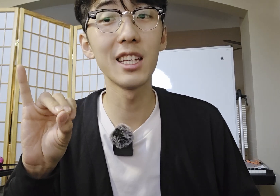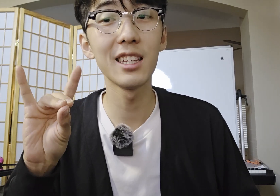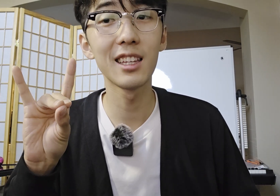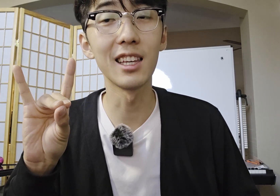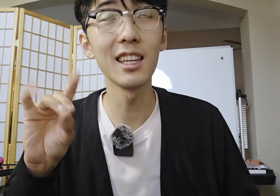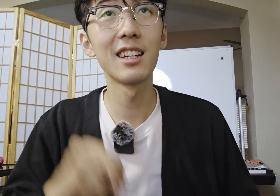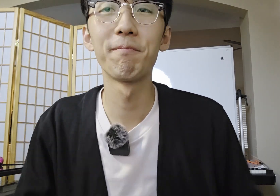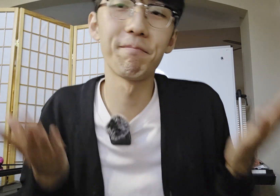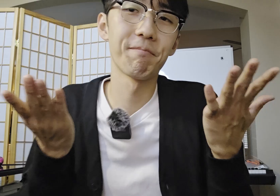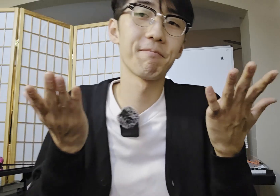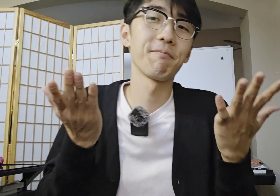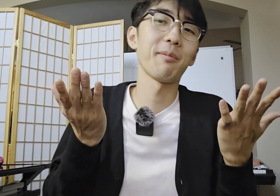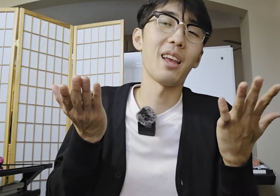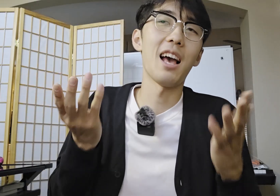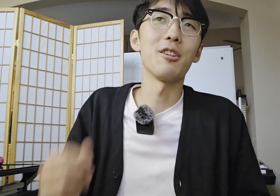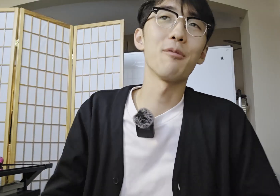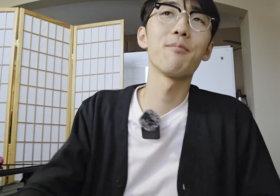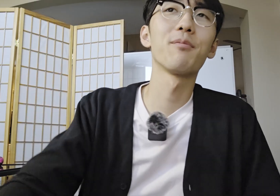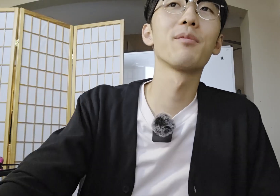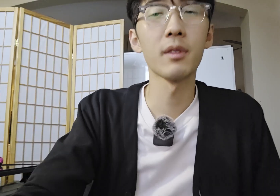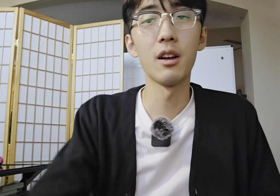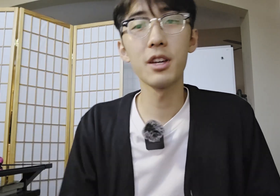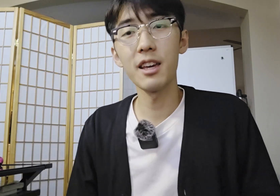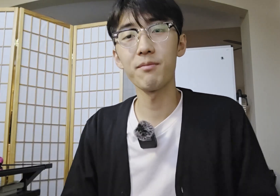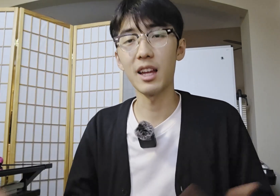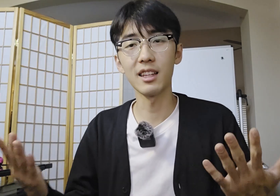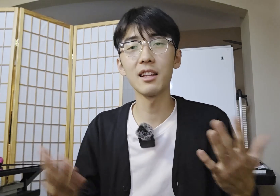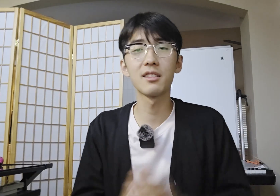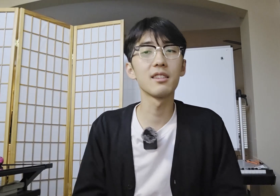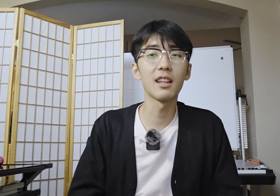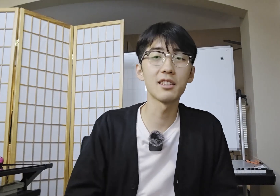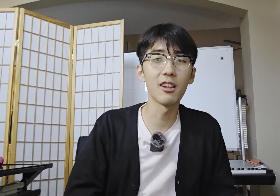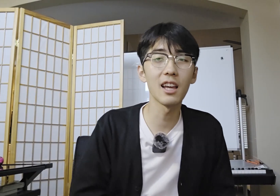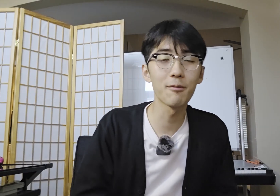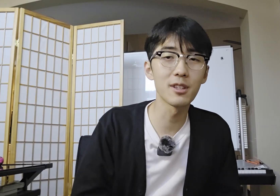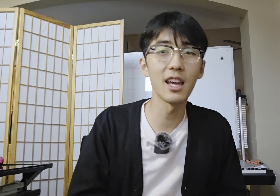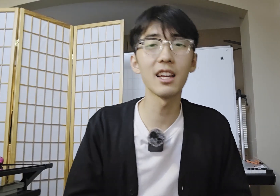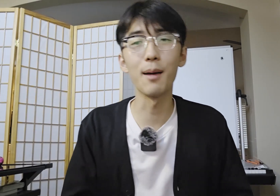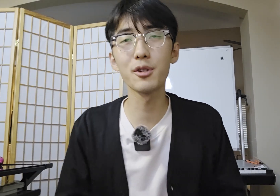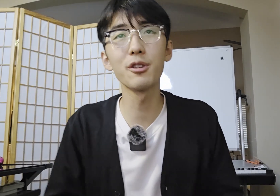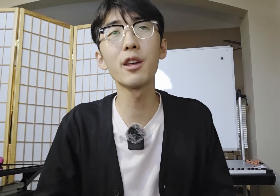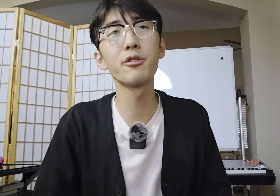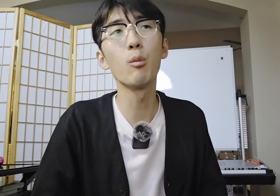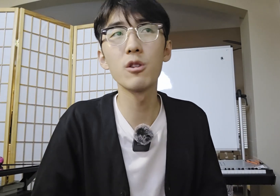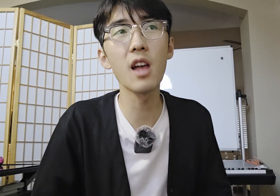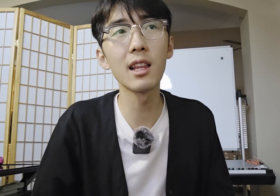Chi, ki. I don't know. Okay, I think that's all I got for today. I'm sure they're using more sign